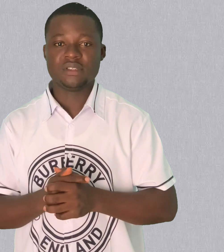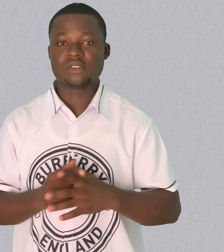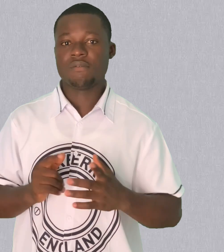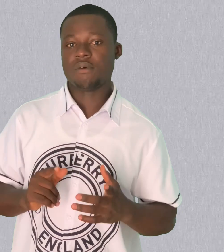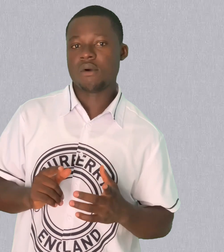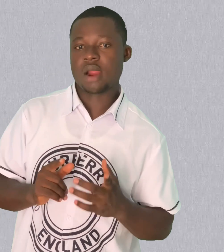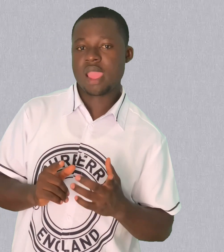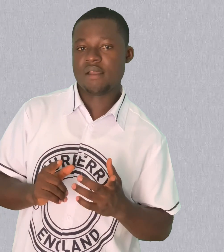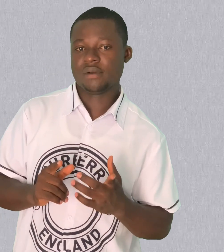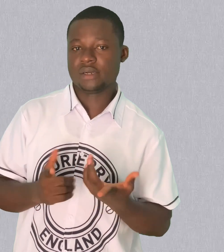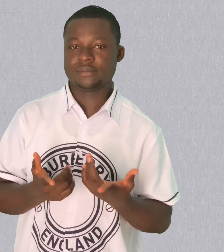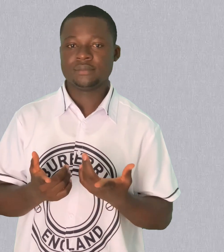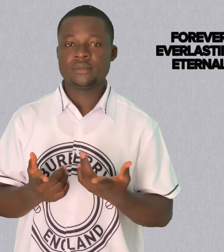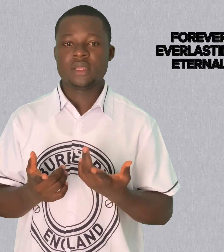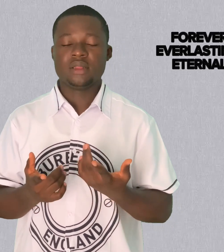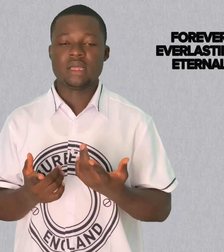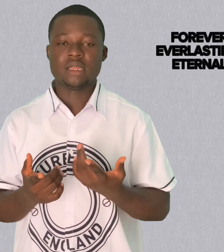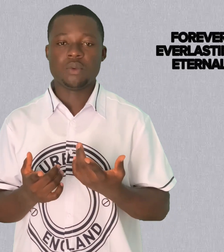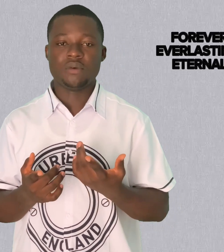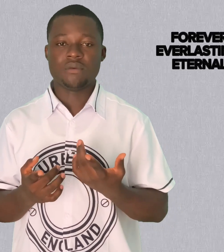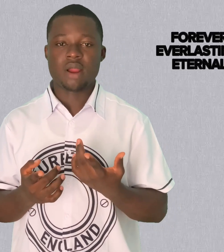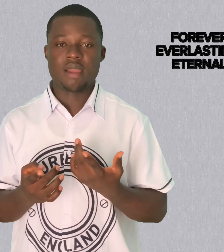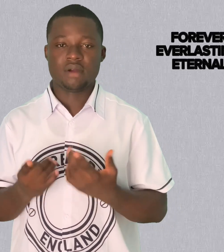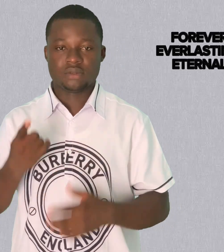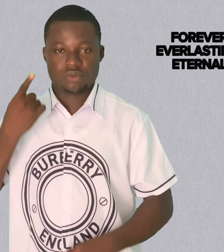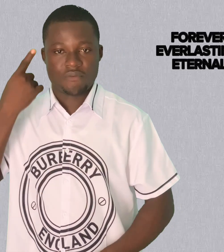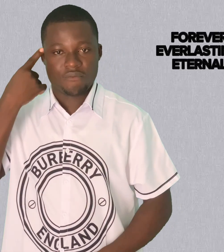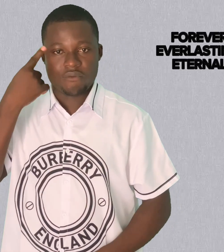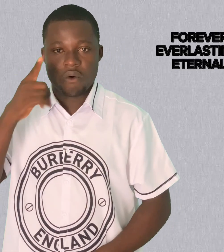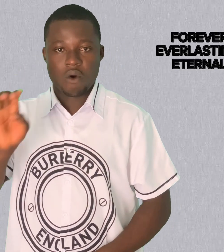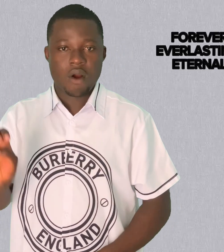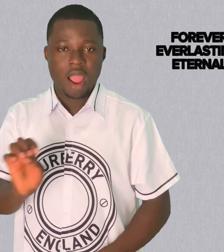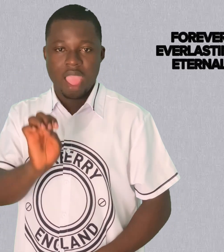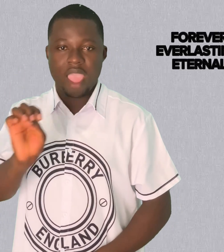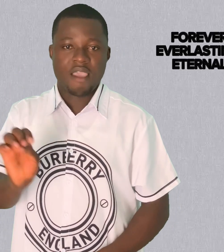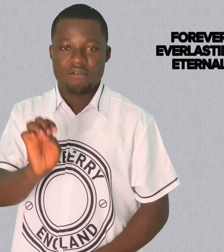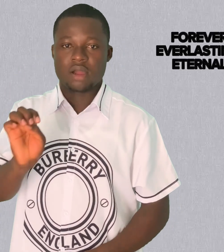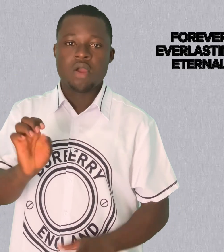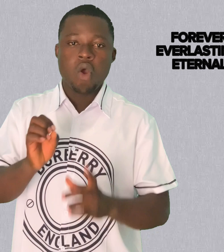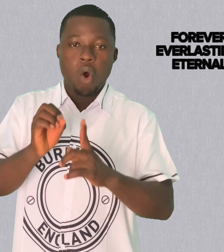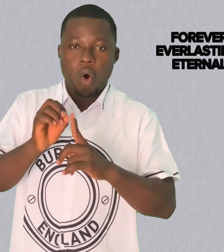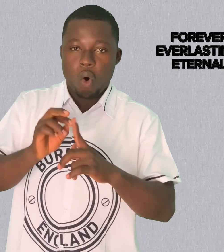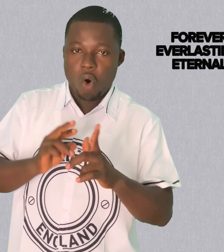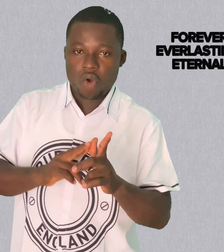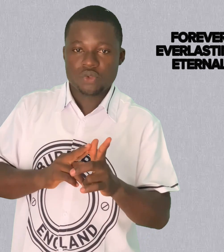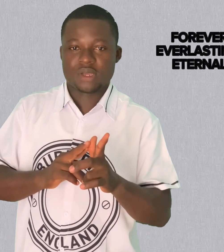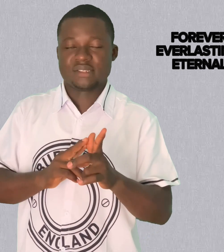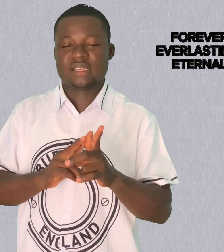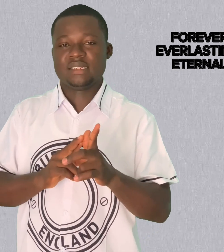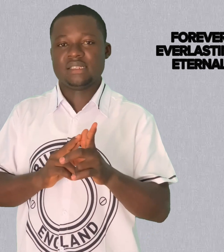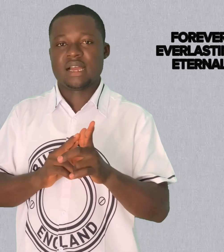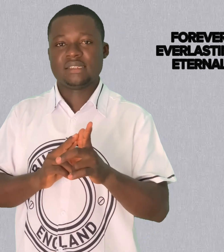is forever. Now that word forever, you do forever. Or you can sign it as